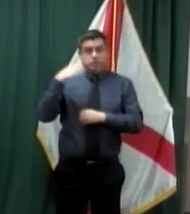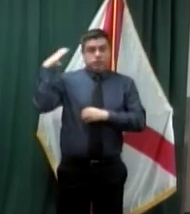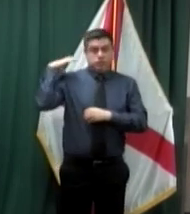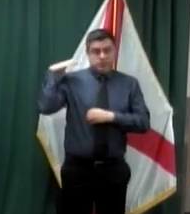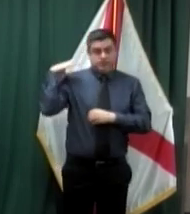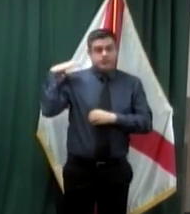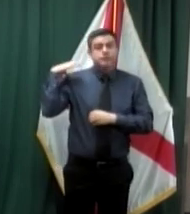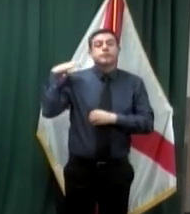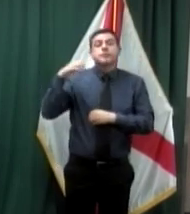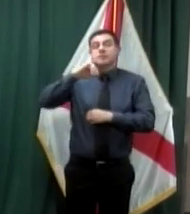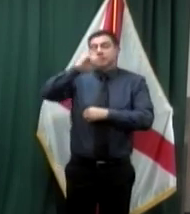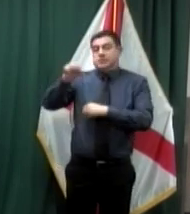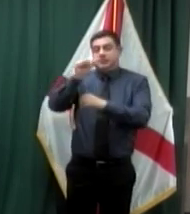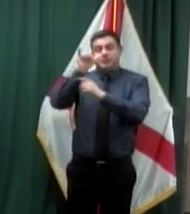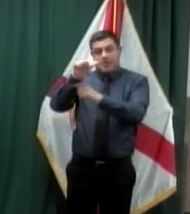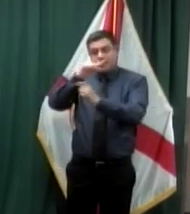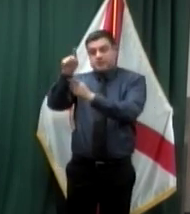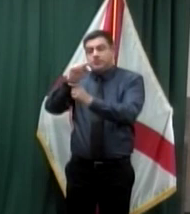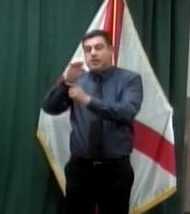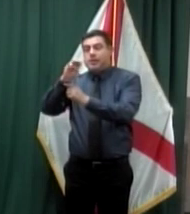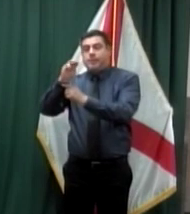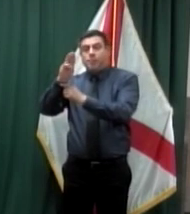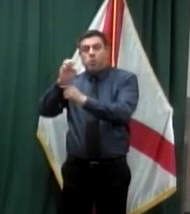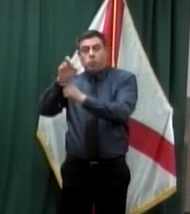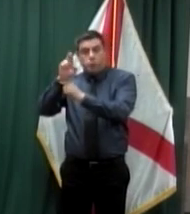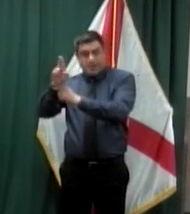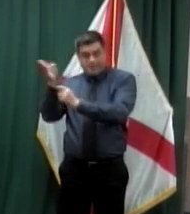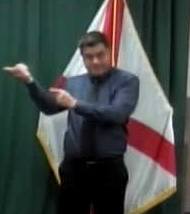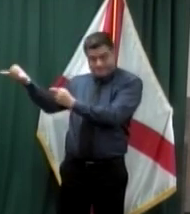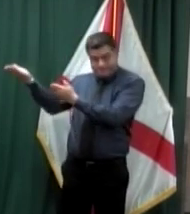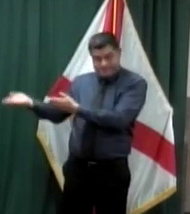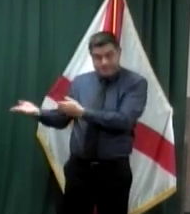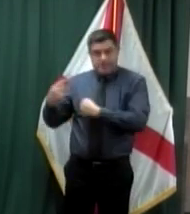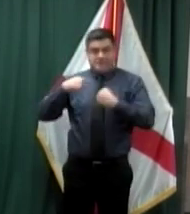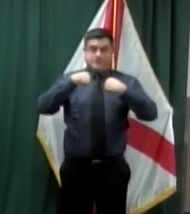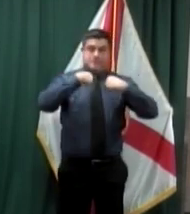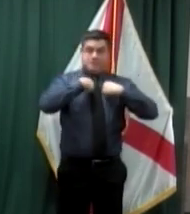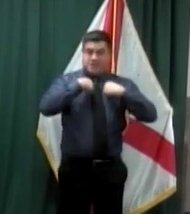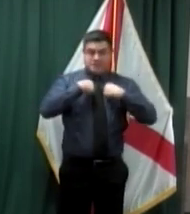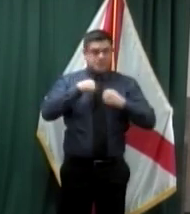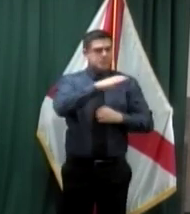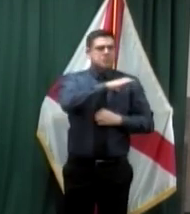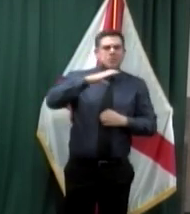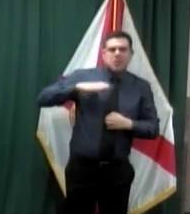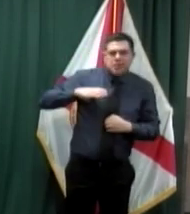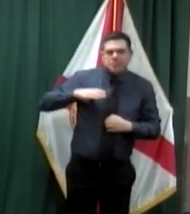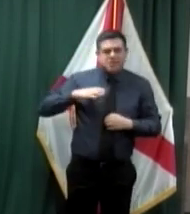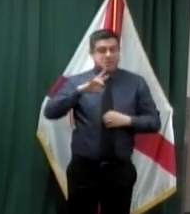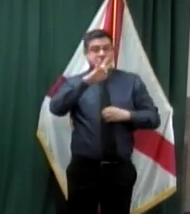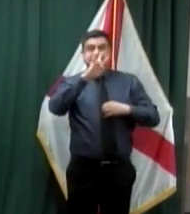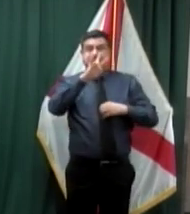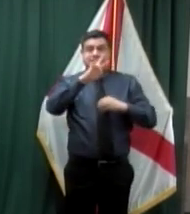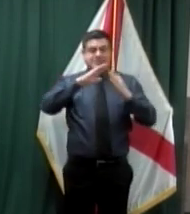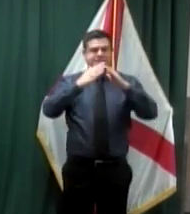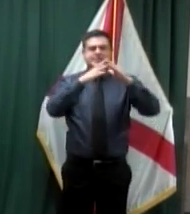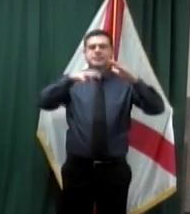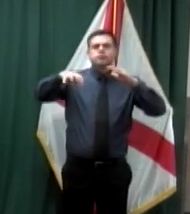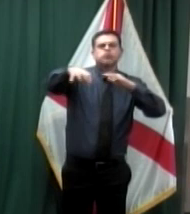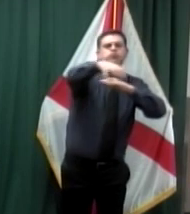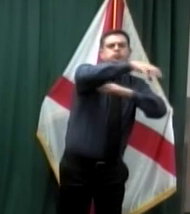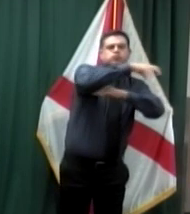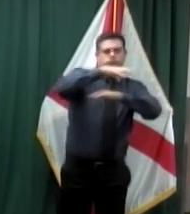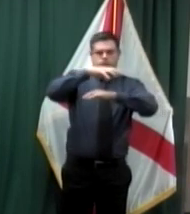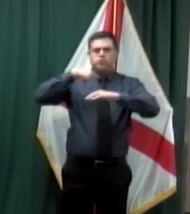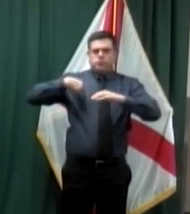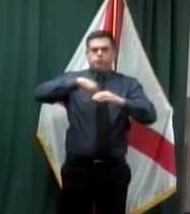7 cities and my fellow commissioners, we welcome everybody here that's tuned in, as well as the news media, as getting the news and all the updates